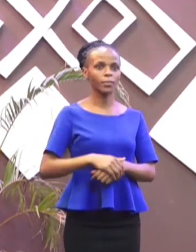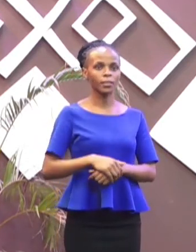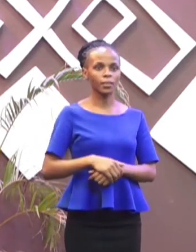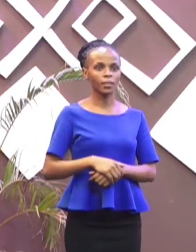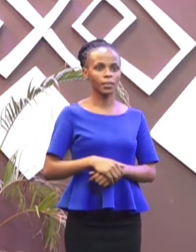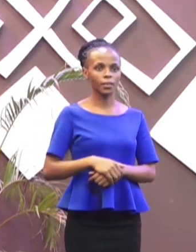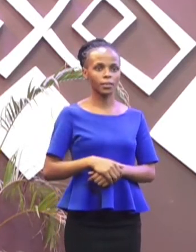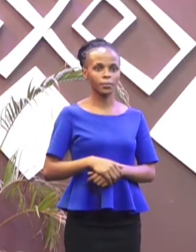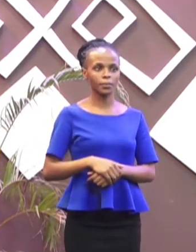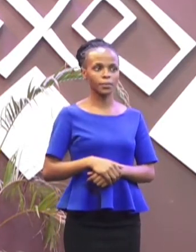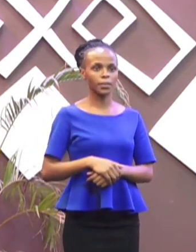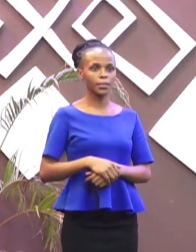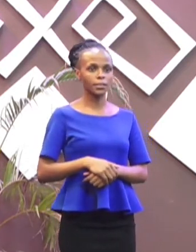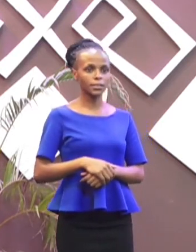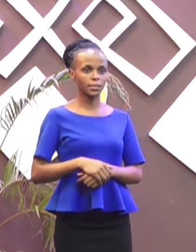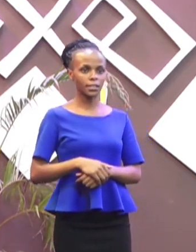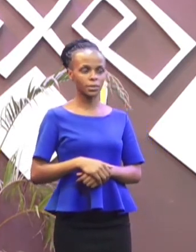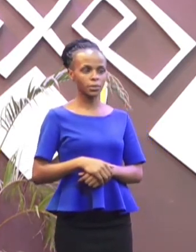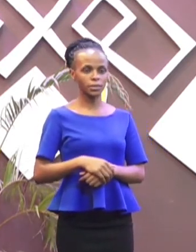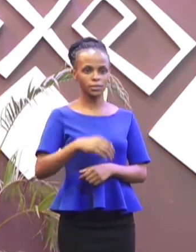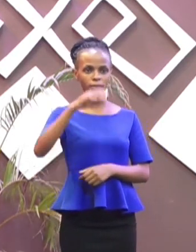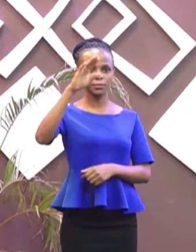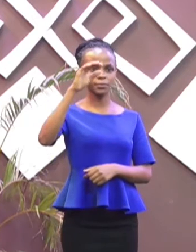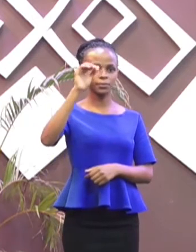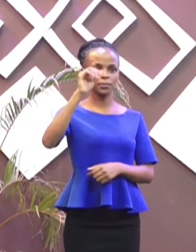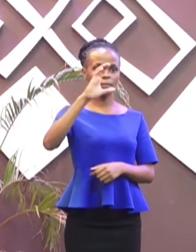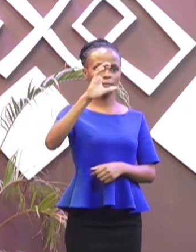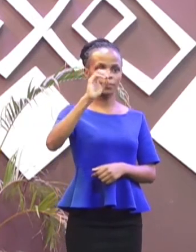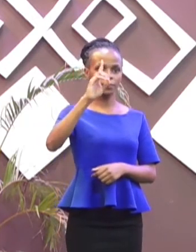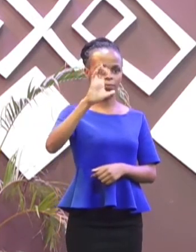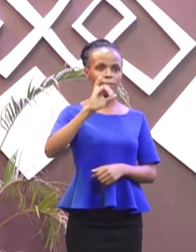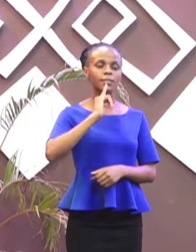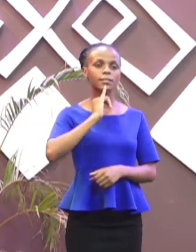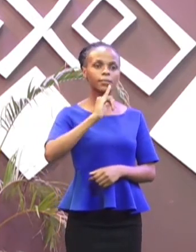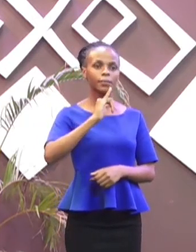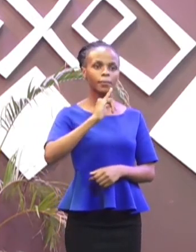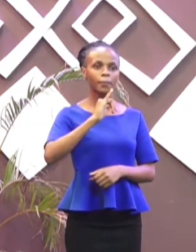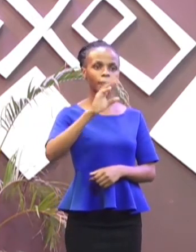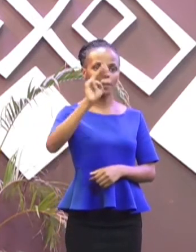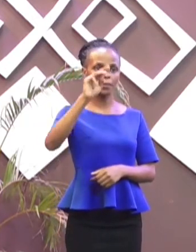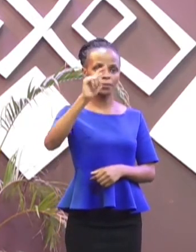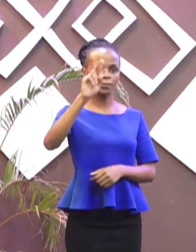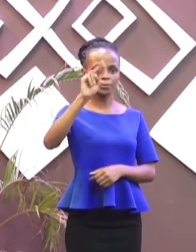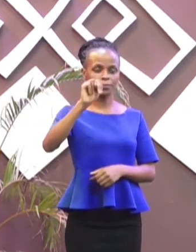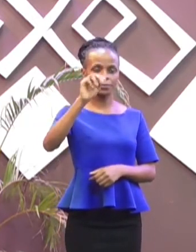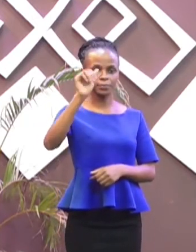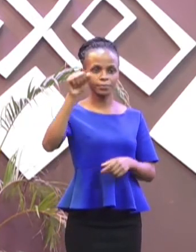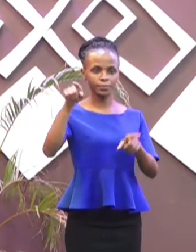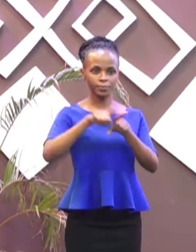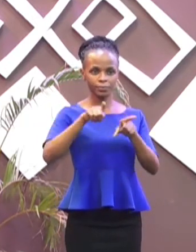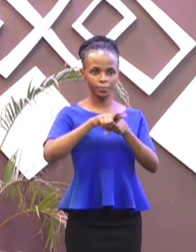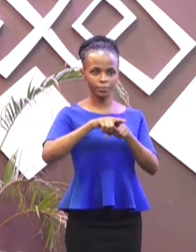Right. Osobola kozesa merchant code kwe mutieni atero solo